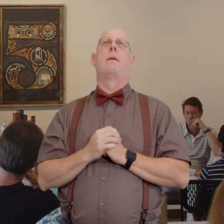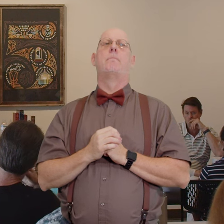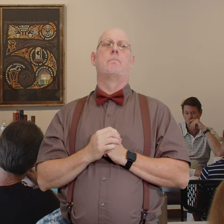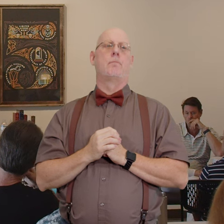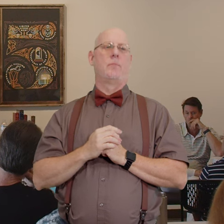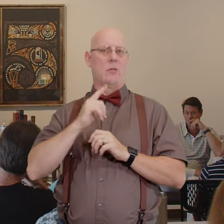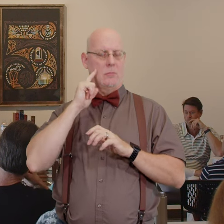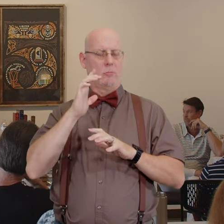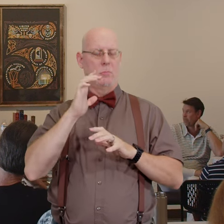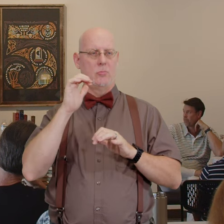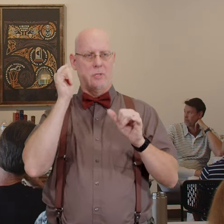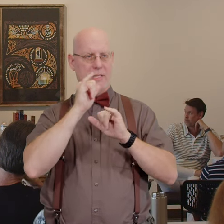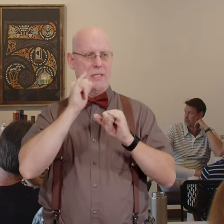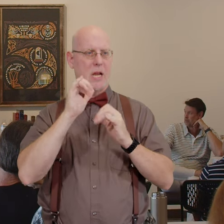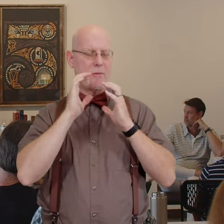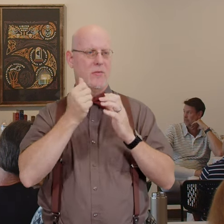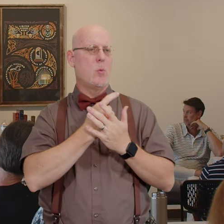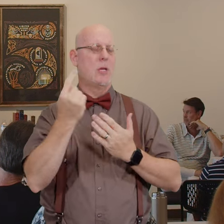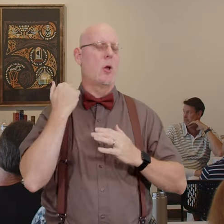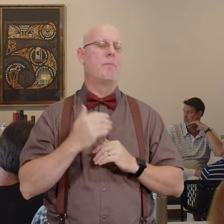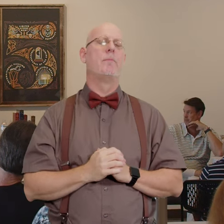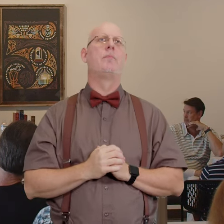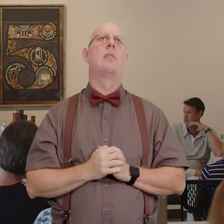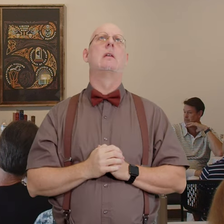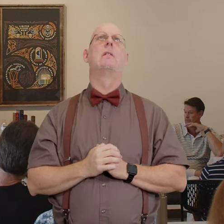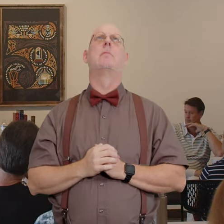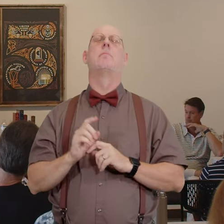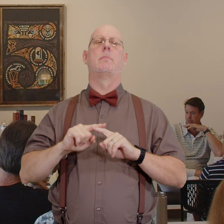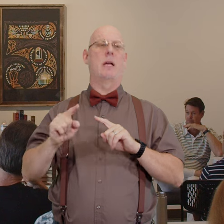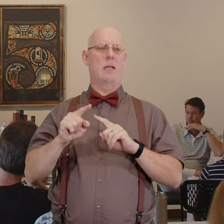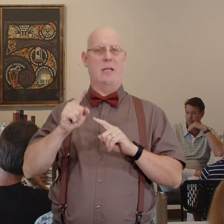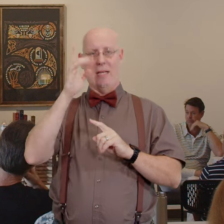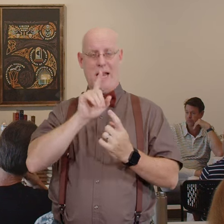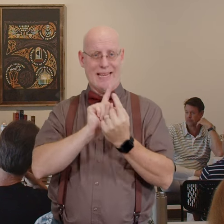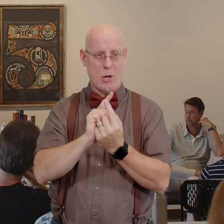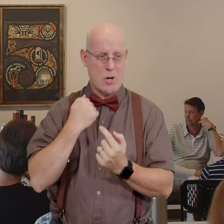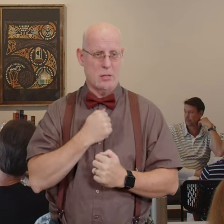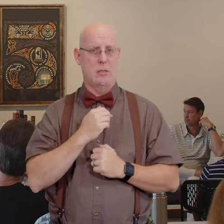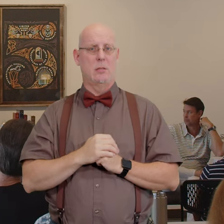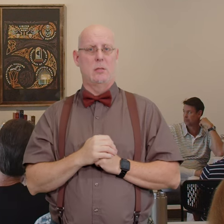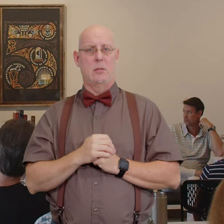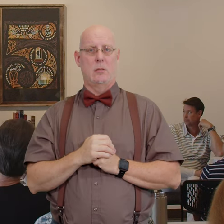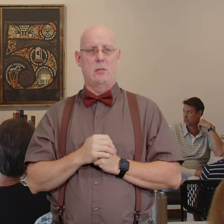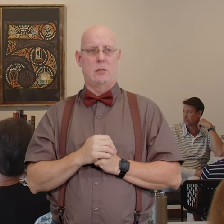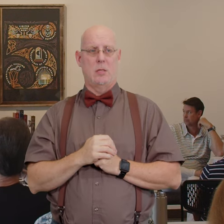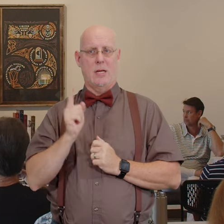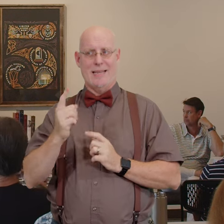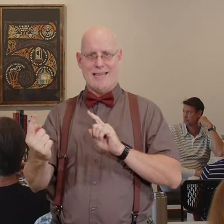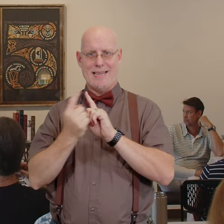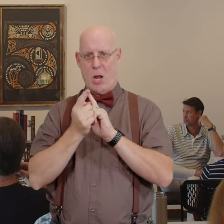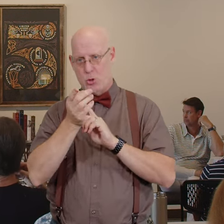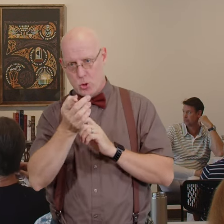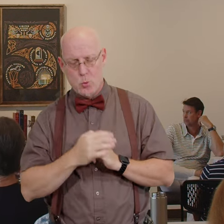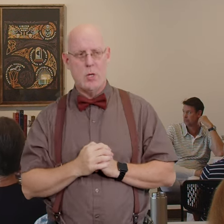had a riveting and ridiculous conversation a couple weeks ago about this, but God encountered us. Like,